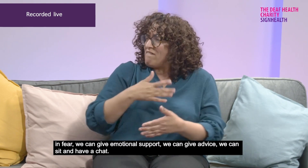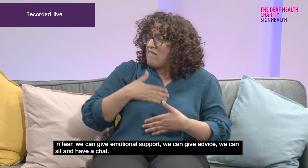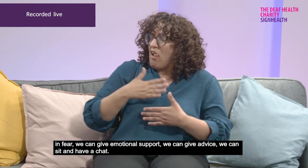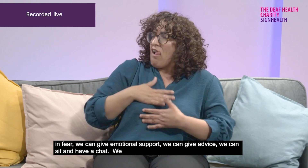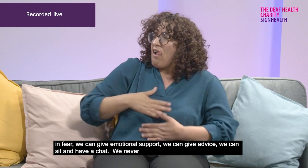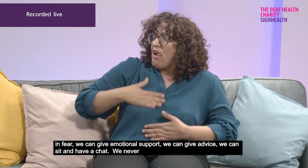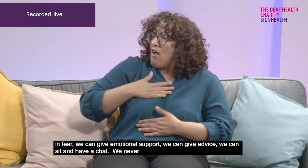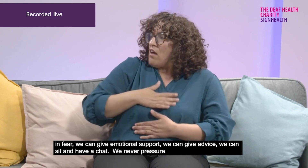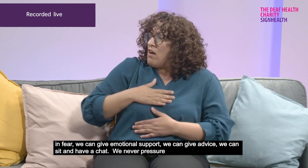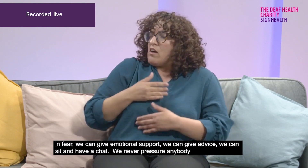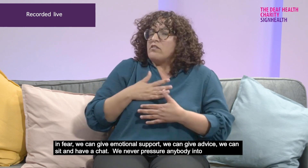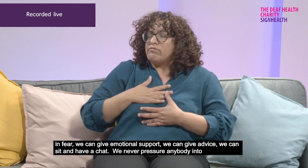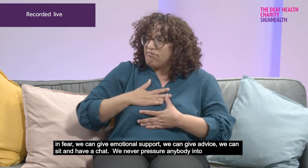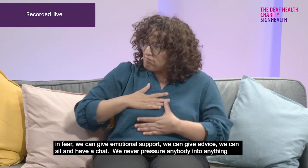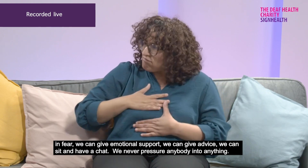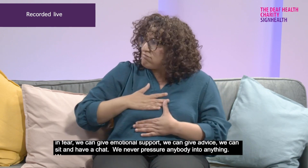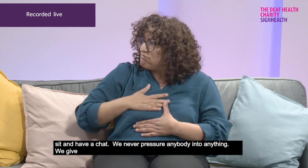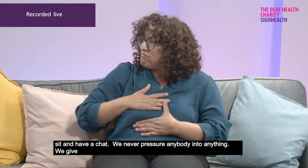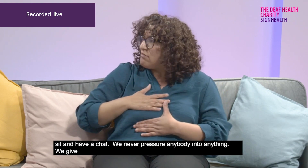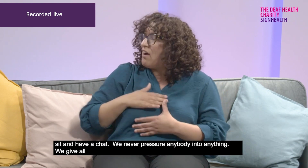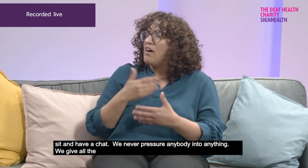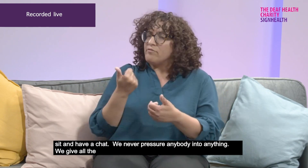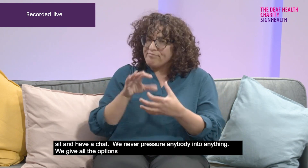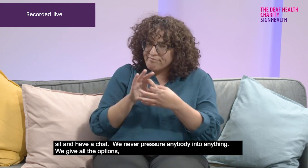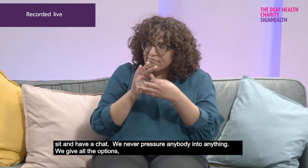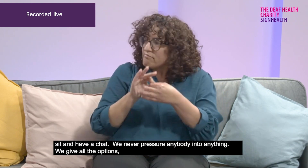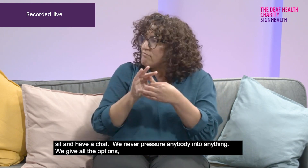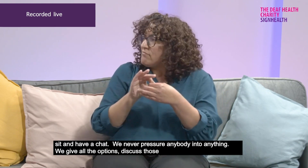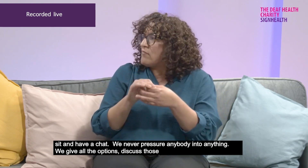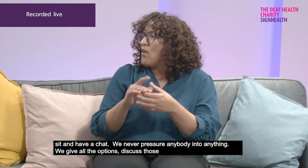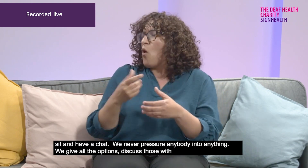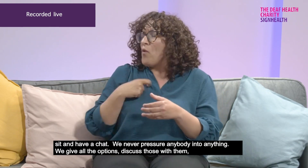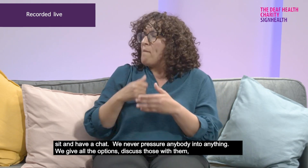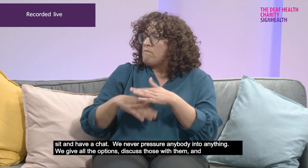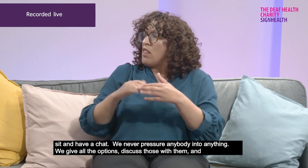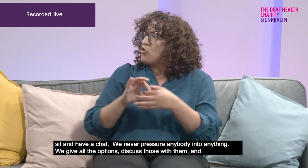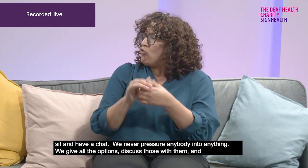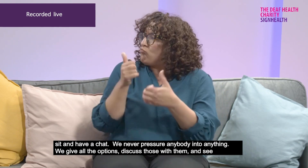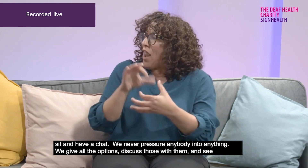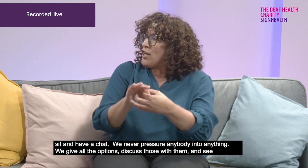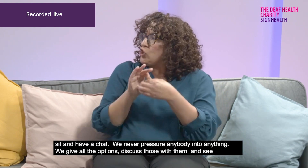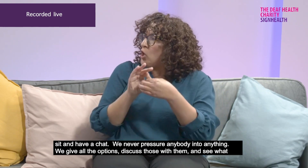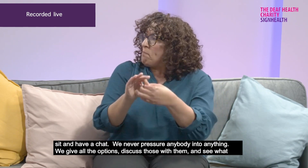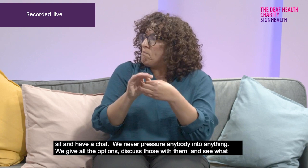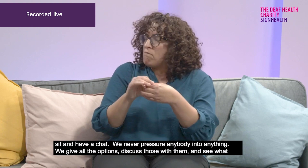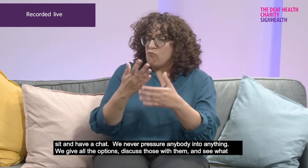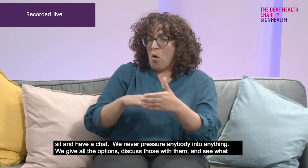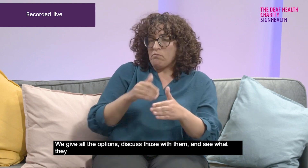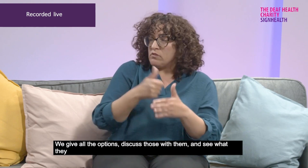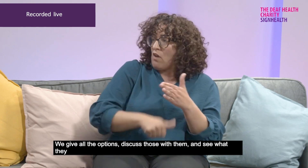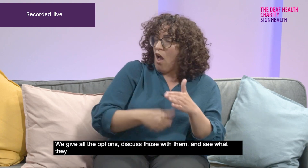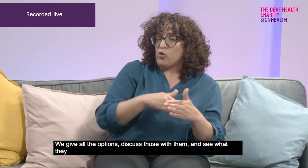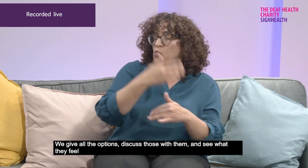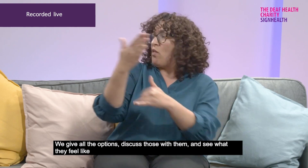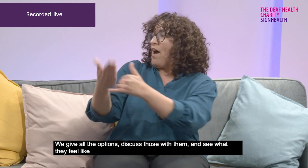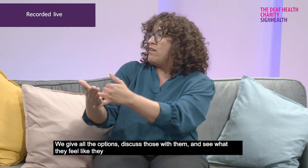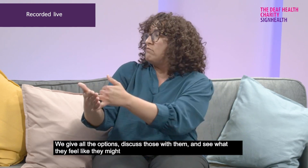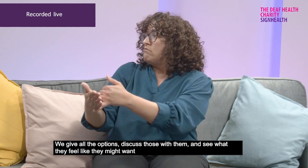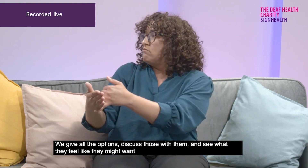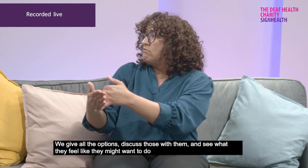never pressure anybody into anything. We give all the options, discuss those with them, and see what they feel like they want to do. And often